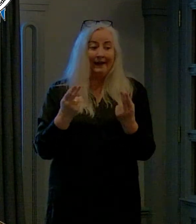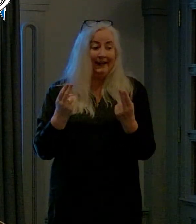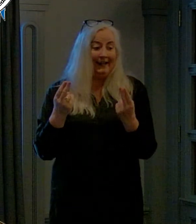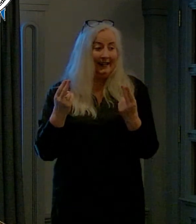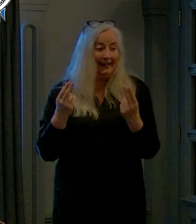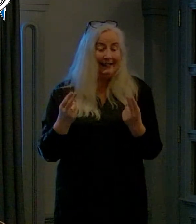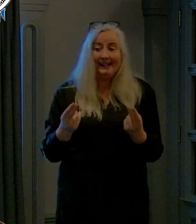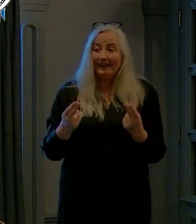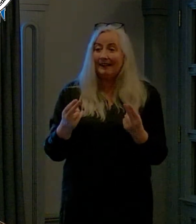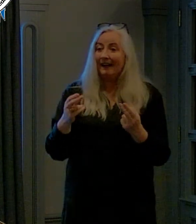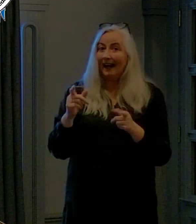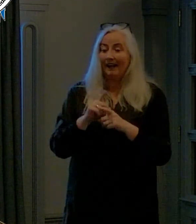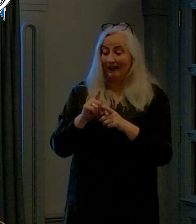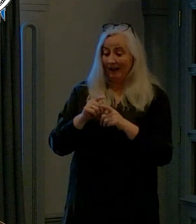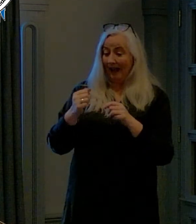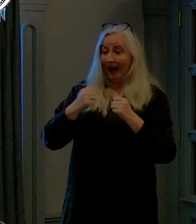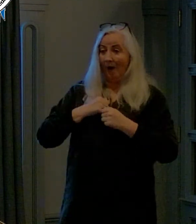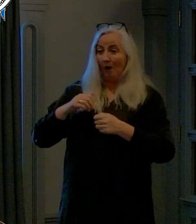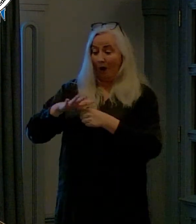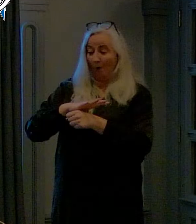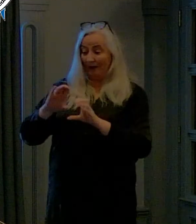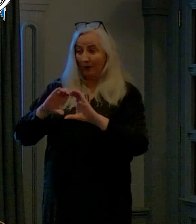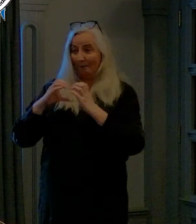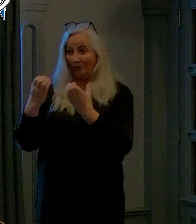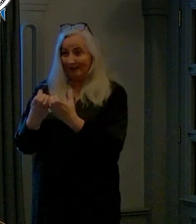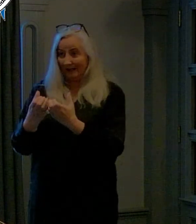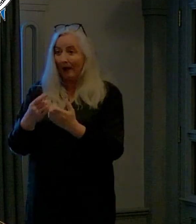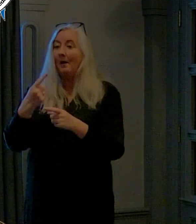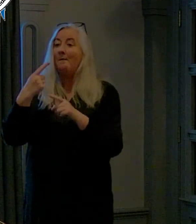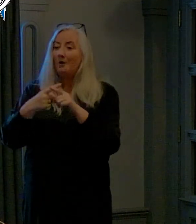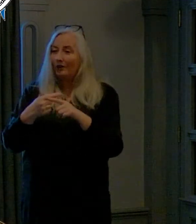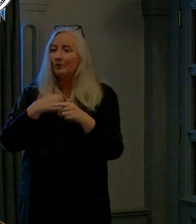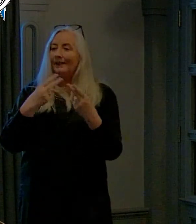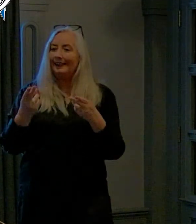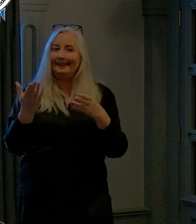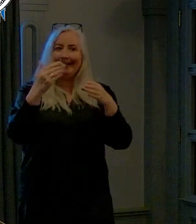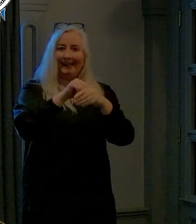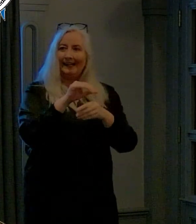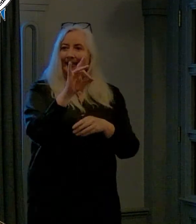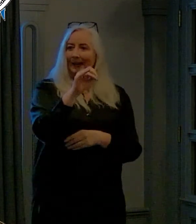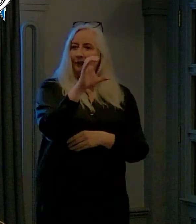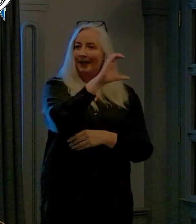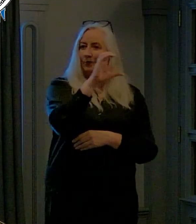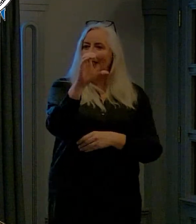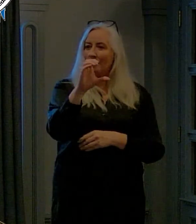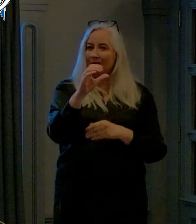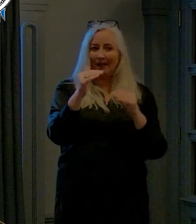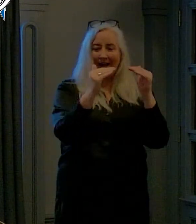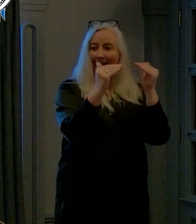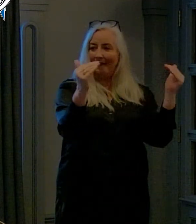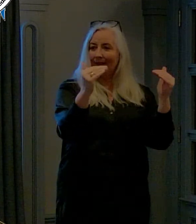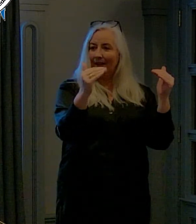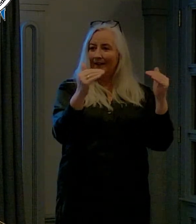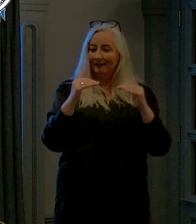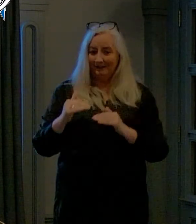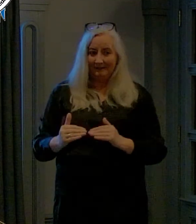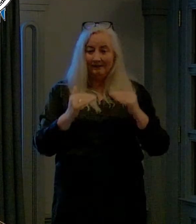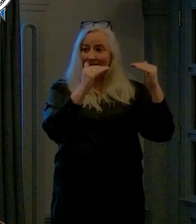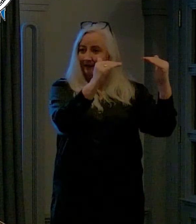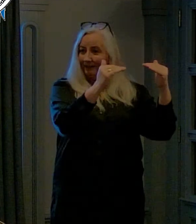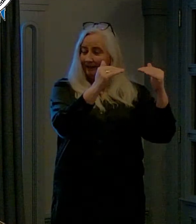a county level climate action plan. And here we are now, and it's just been